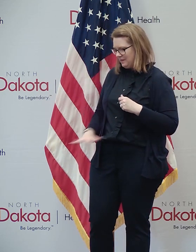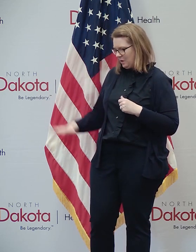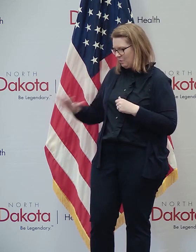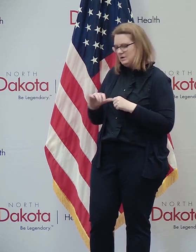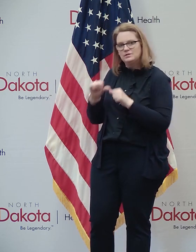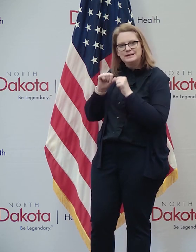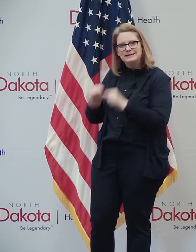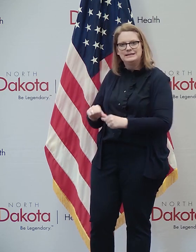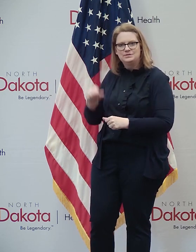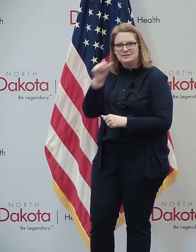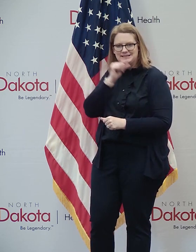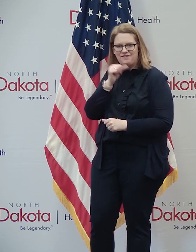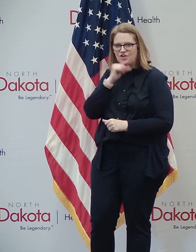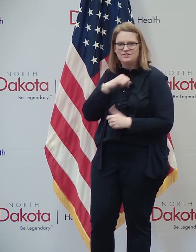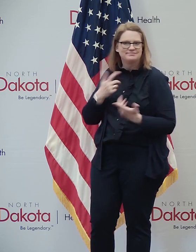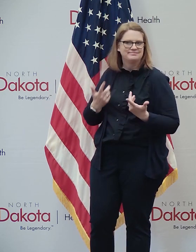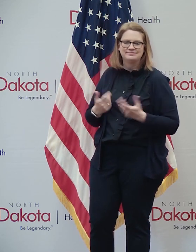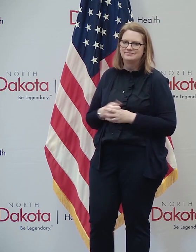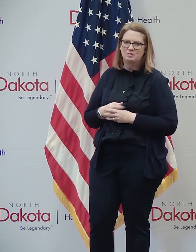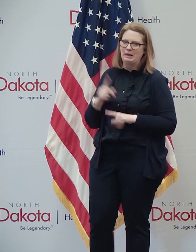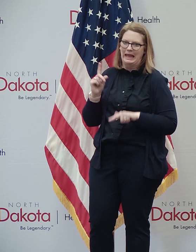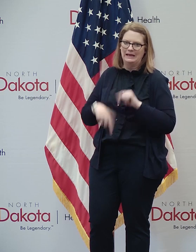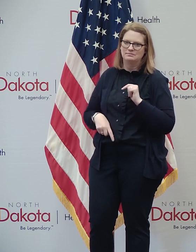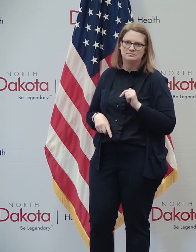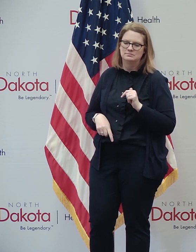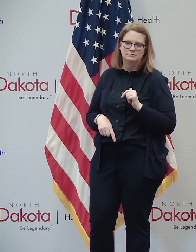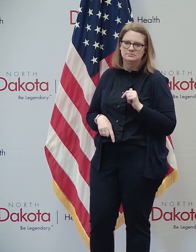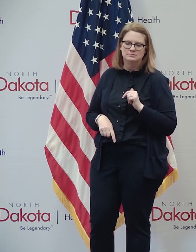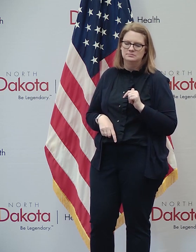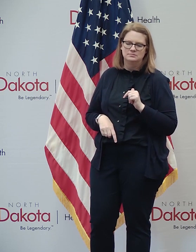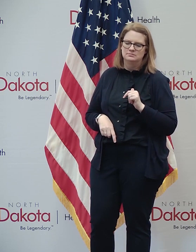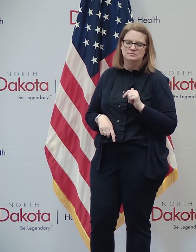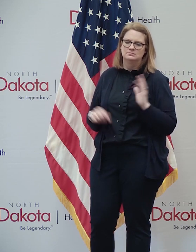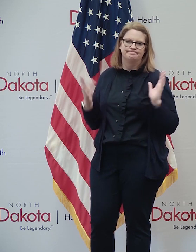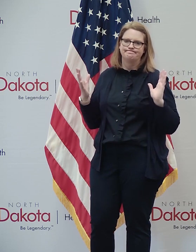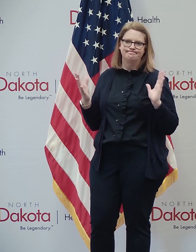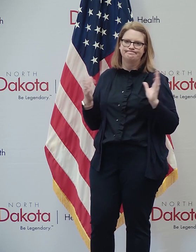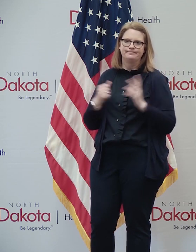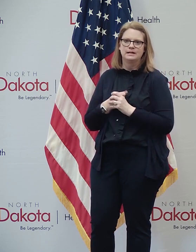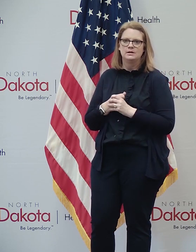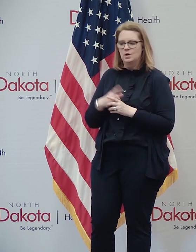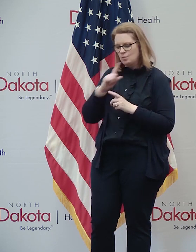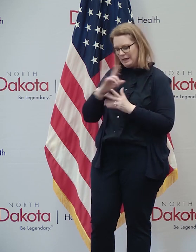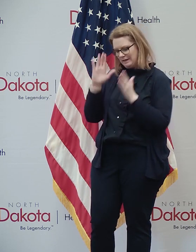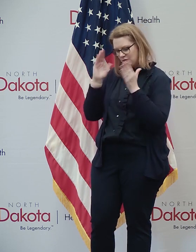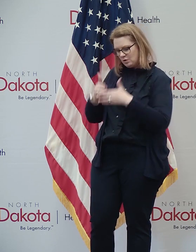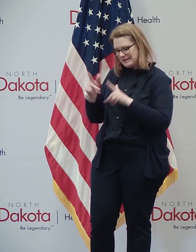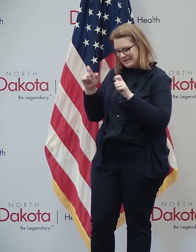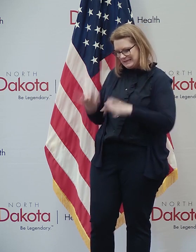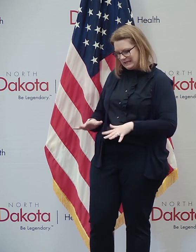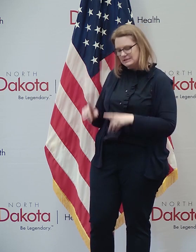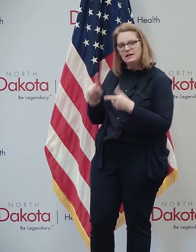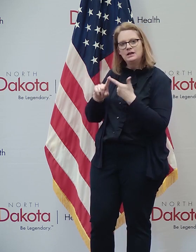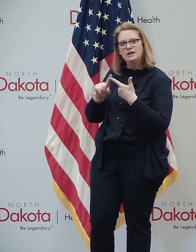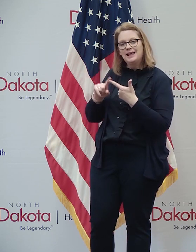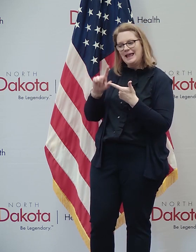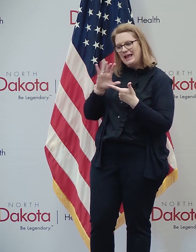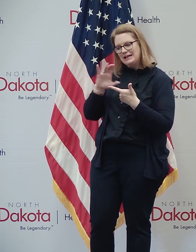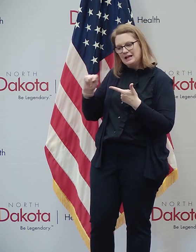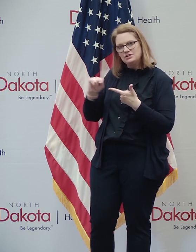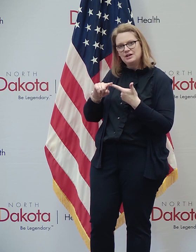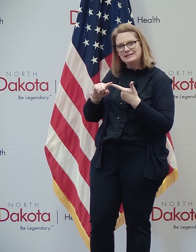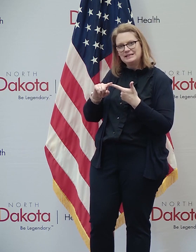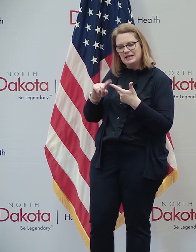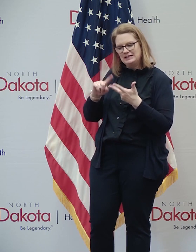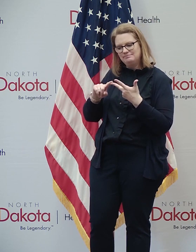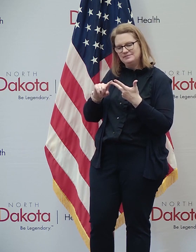people commuting from a half a dozen counties as much as an hour away coming to work there. So we really got to figure out a way. If we